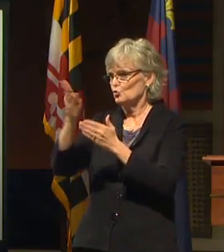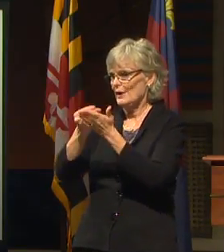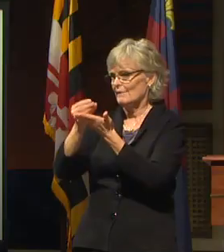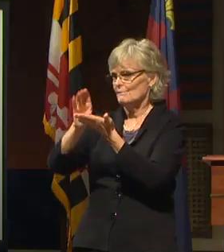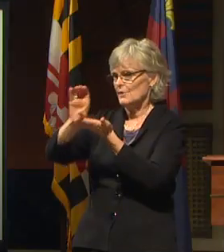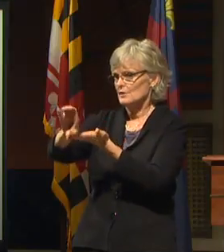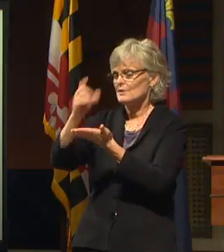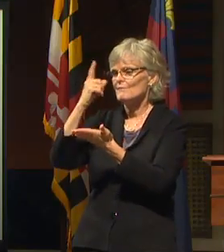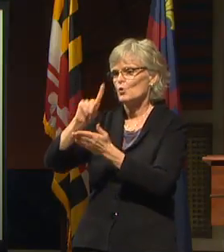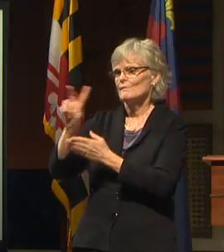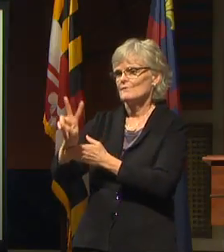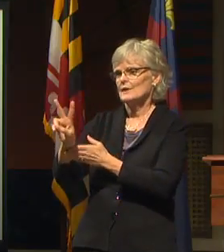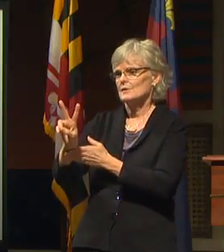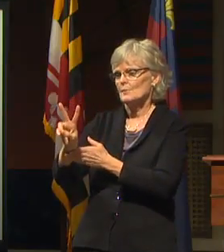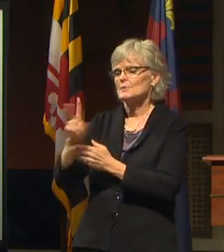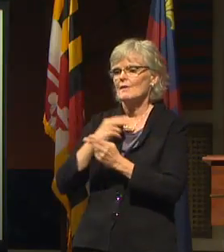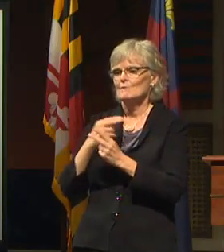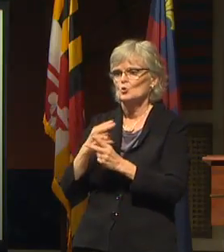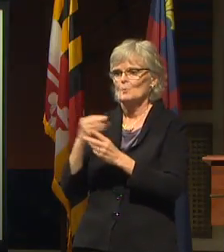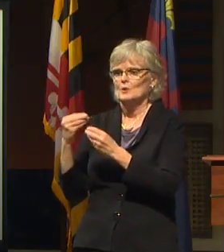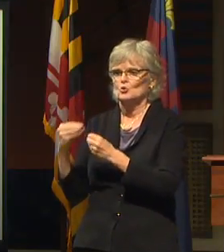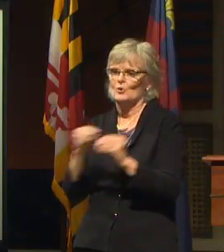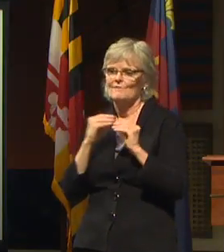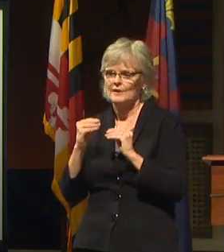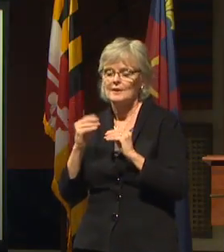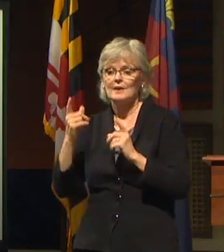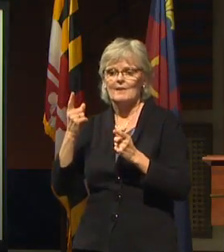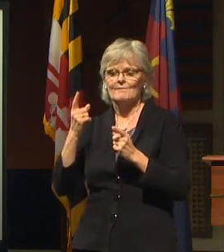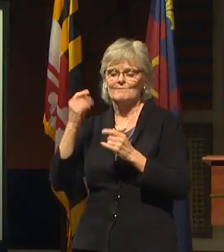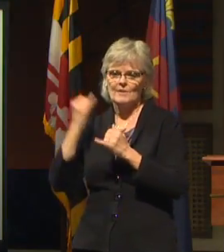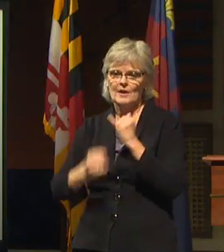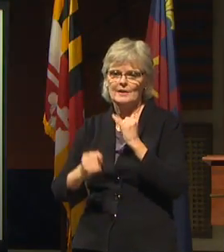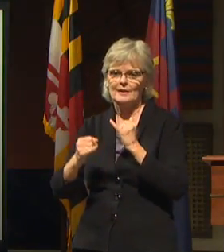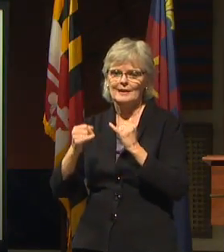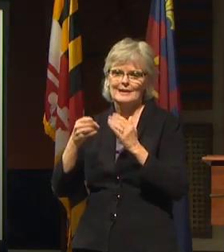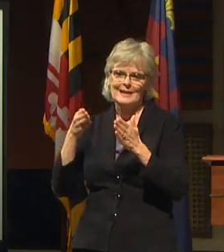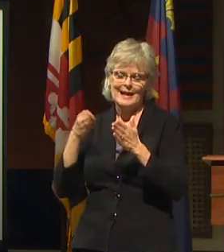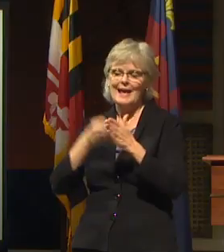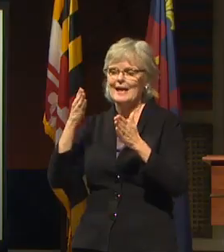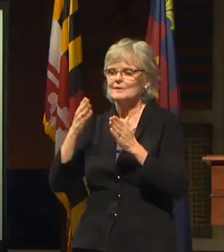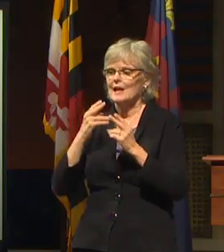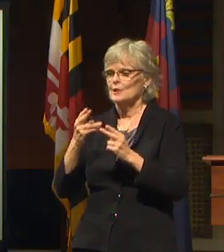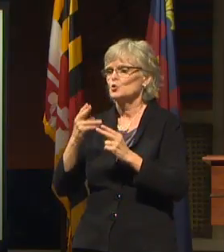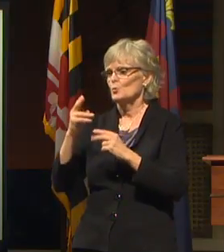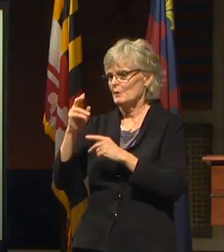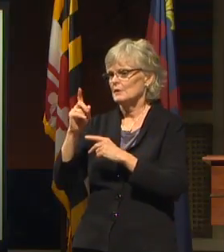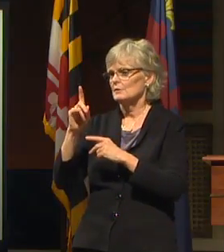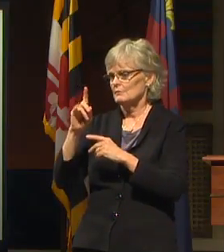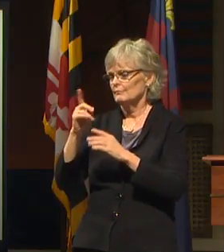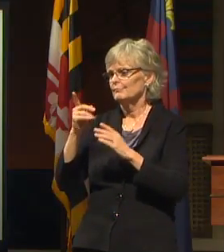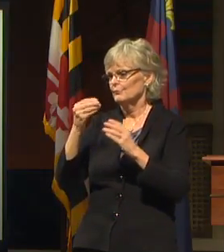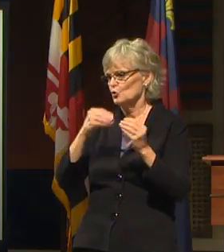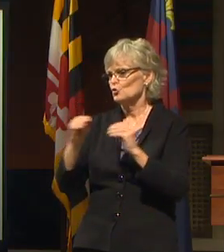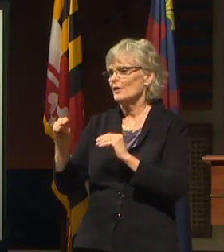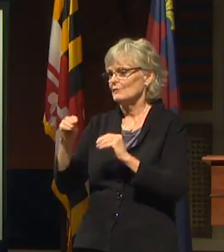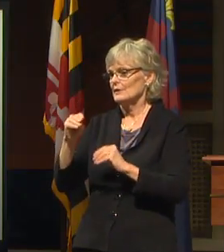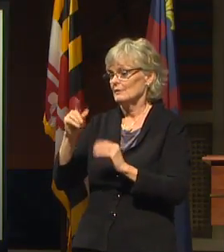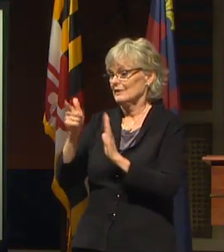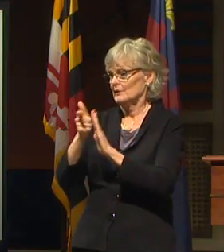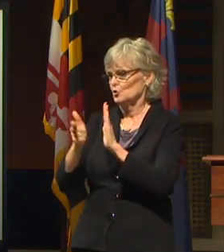for victims of human trafficking. And finally, anti-human trafficking legislation that he plans on announcing next